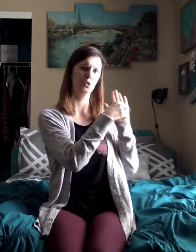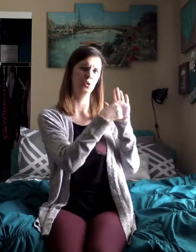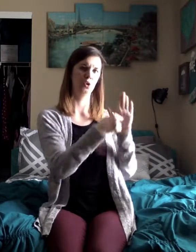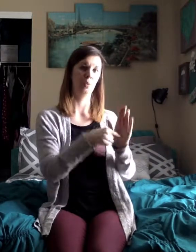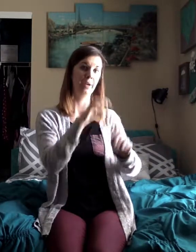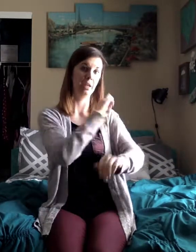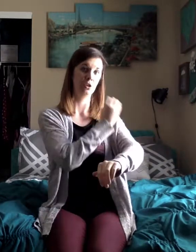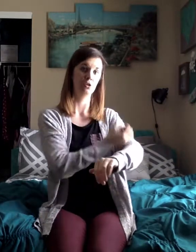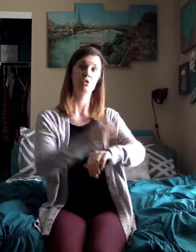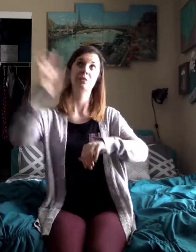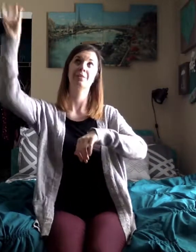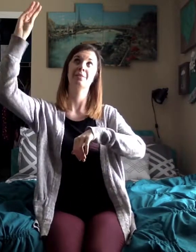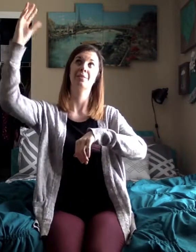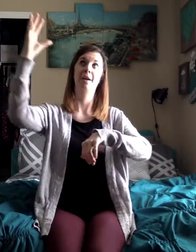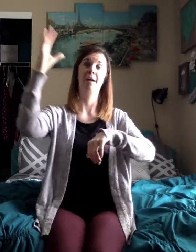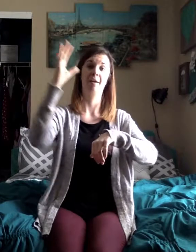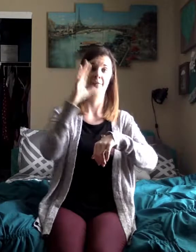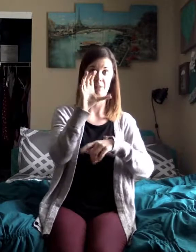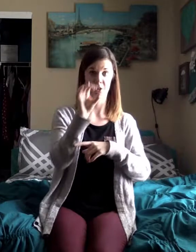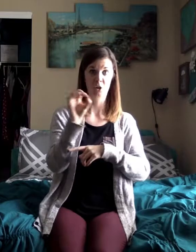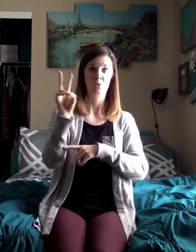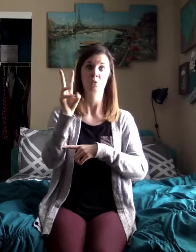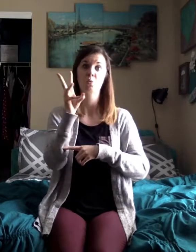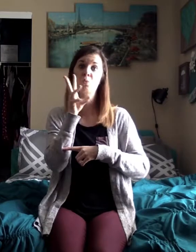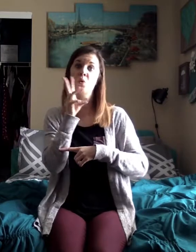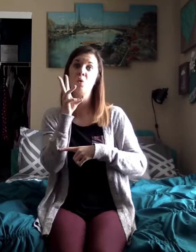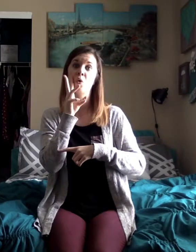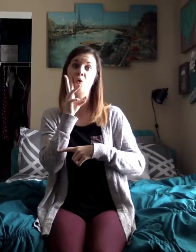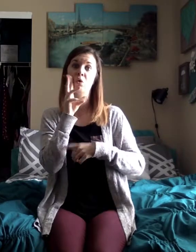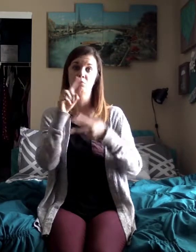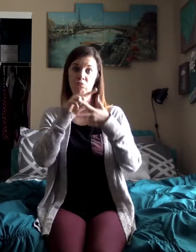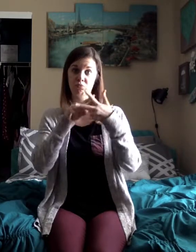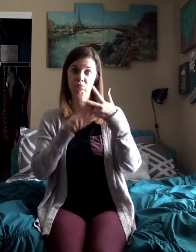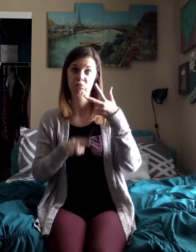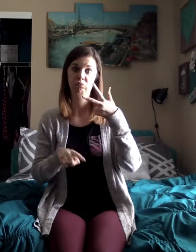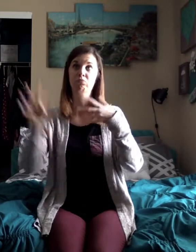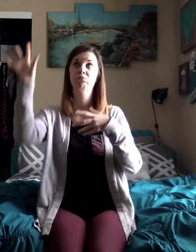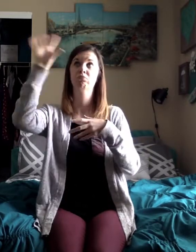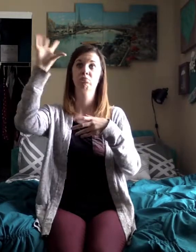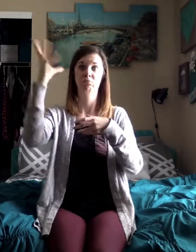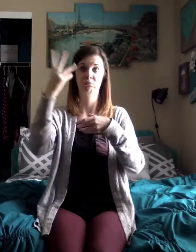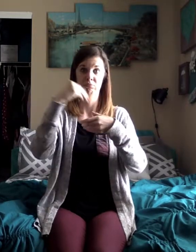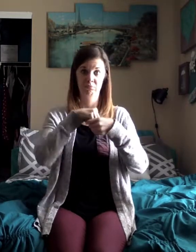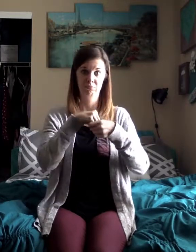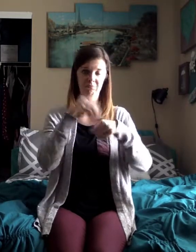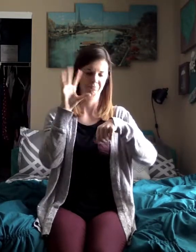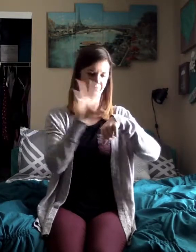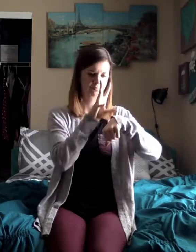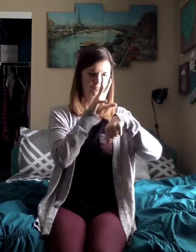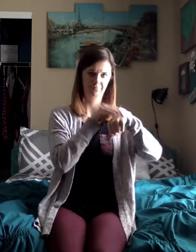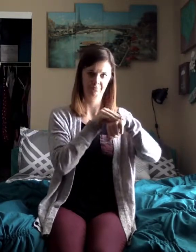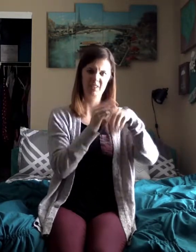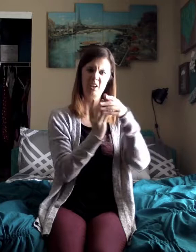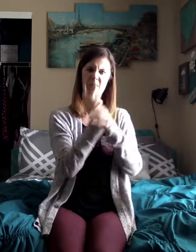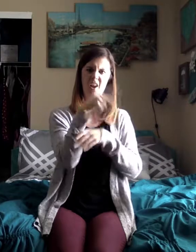combining carbon dioxide and water are joined together using that energy from the sun. And that produces